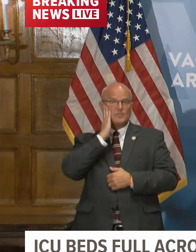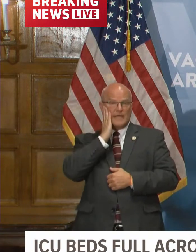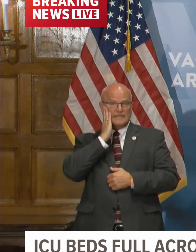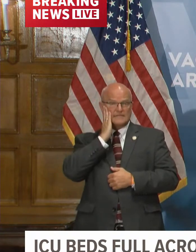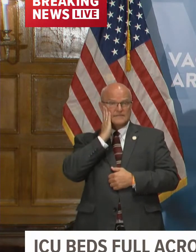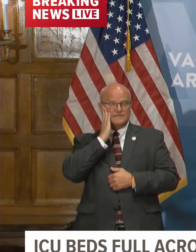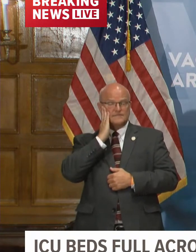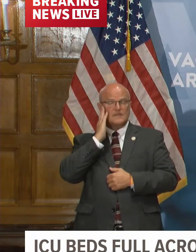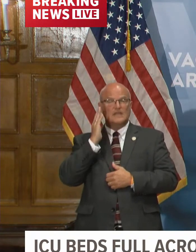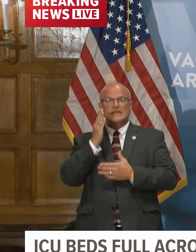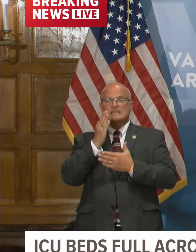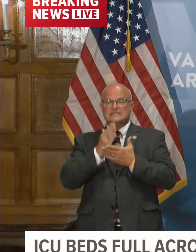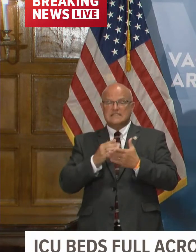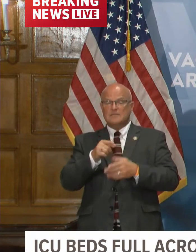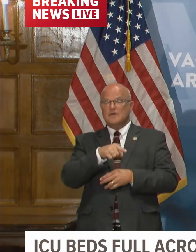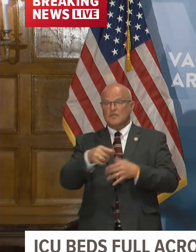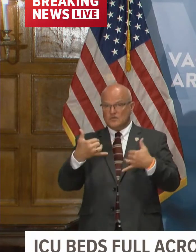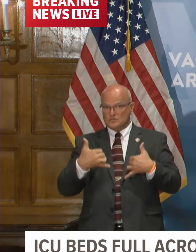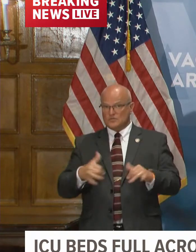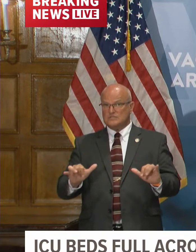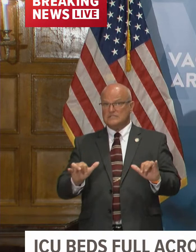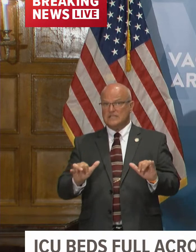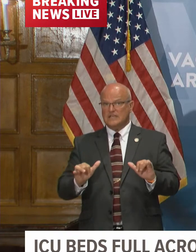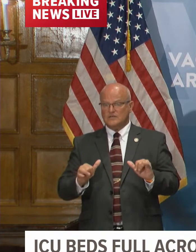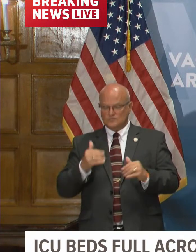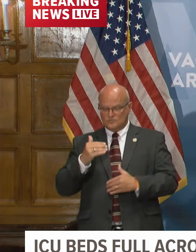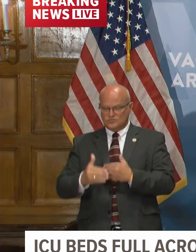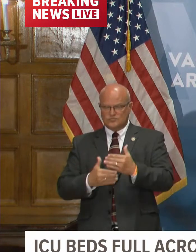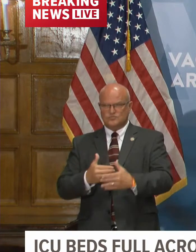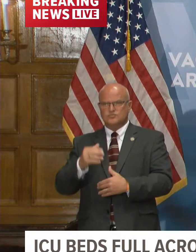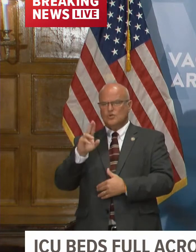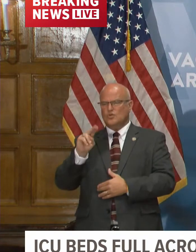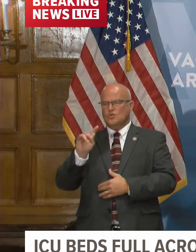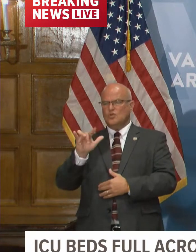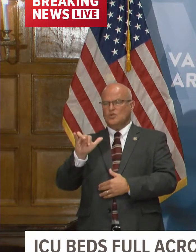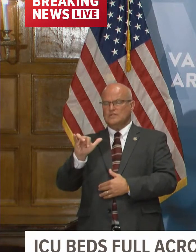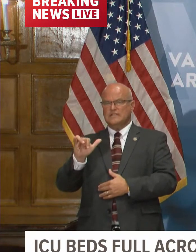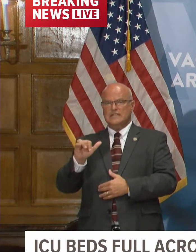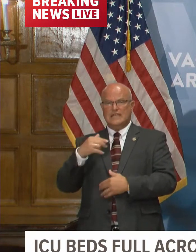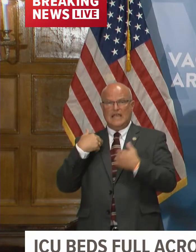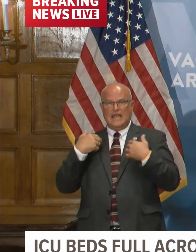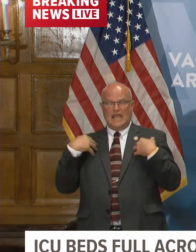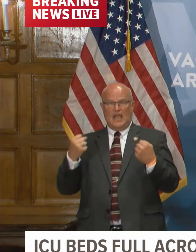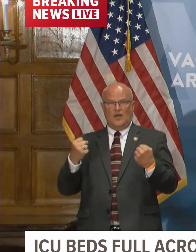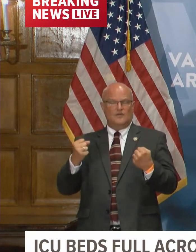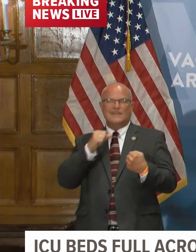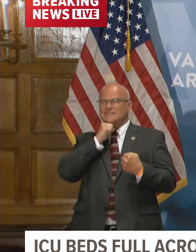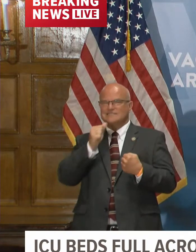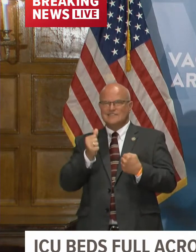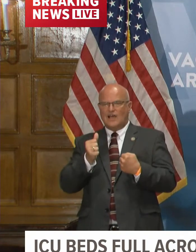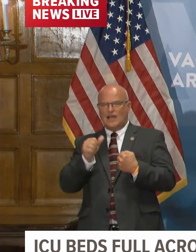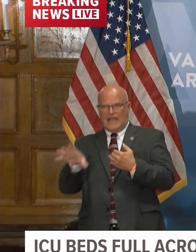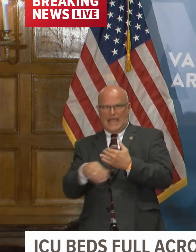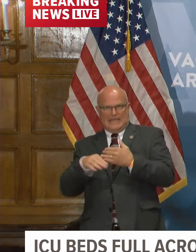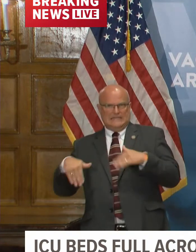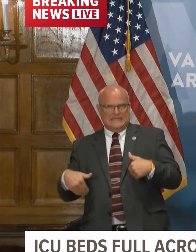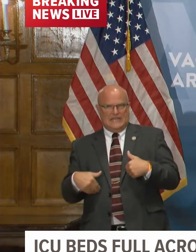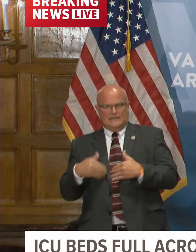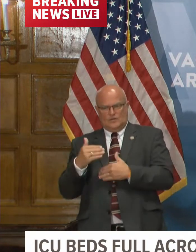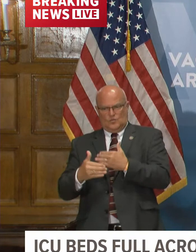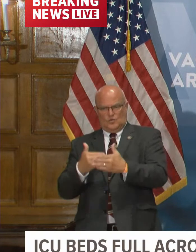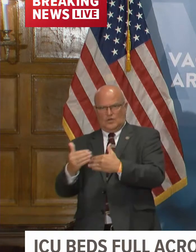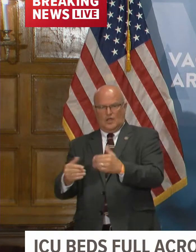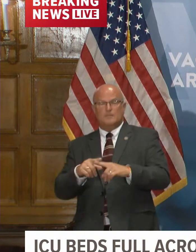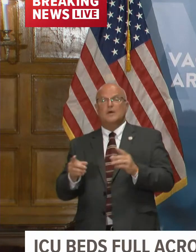space. Some of those are still in progress. Unity Health has not brought theirs online yet. And so we've got more